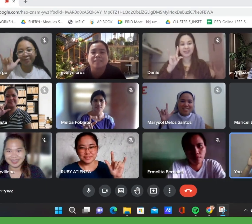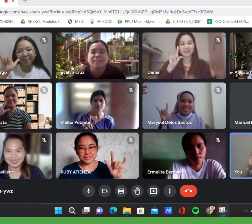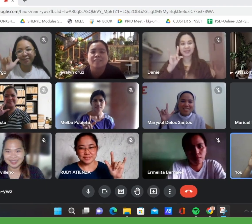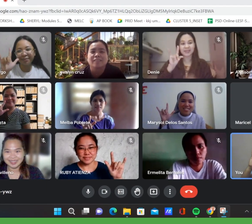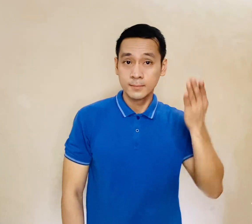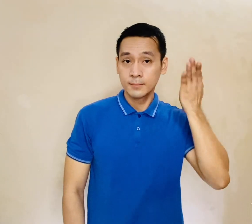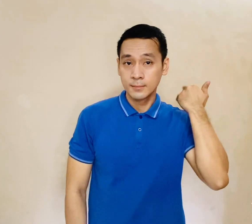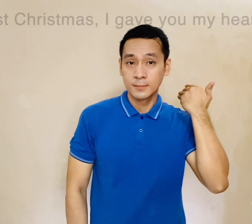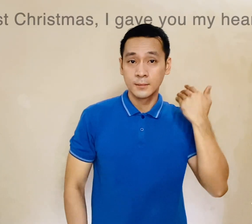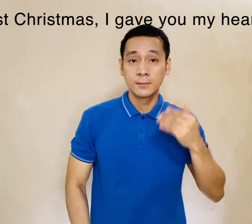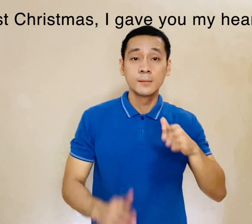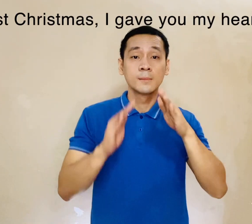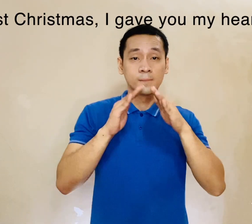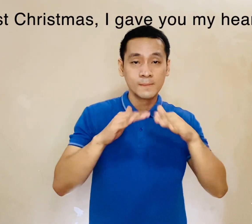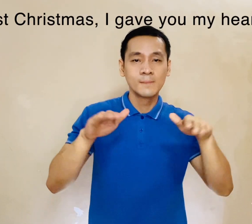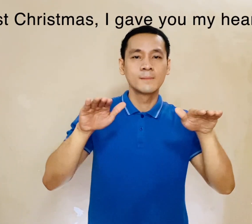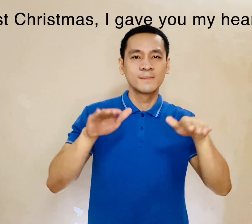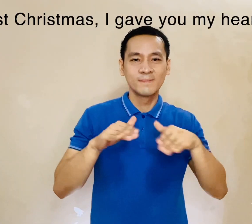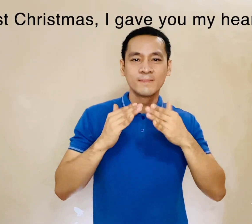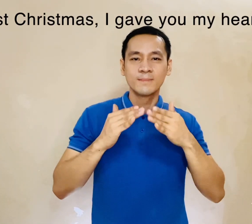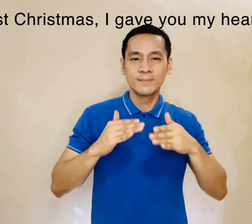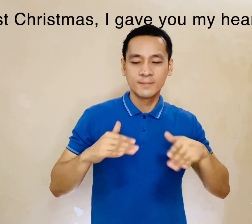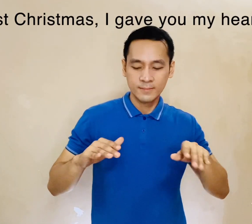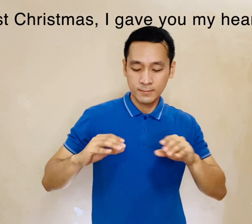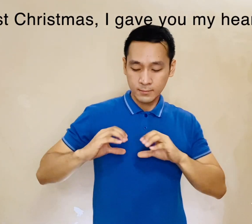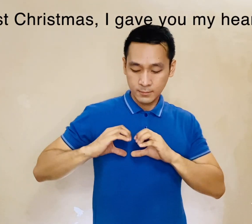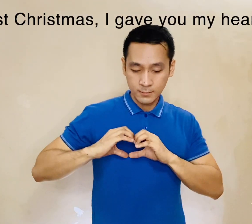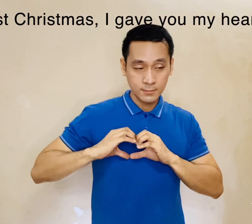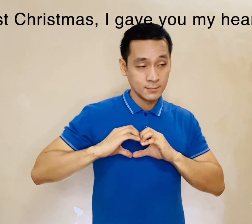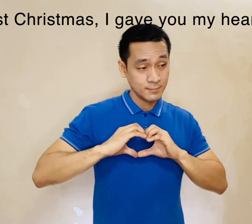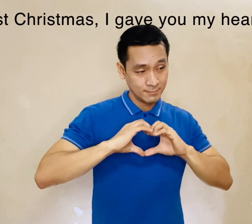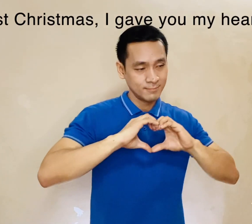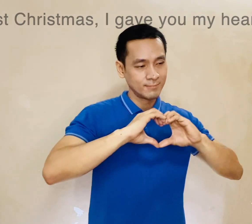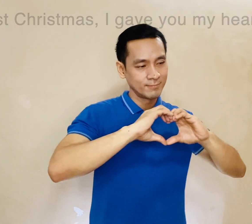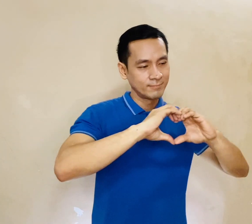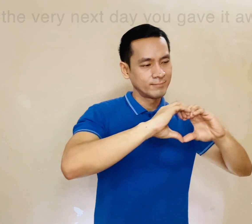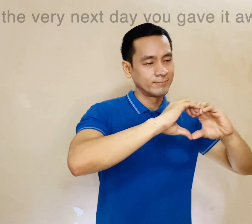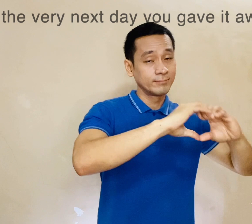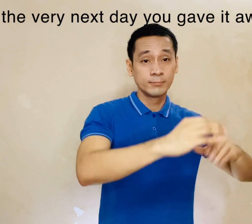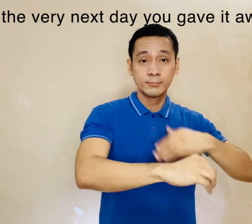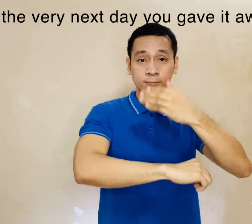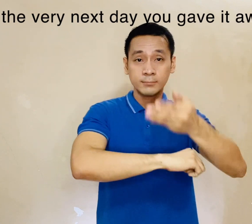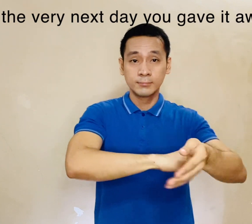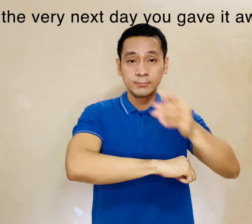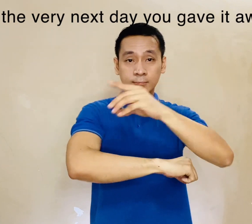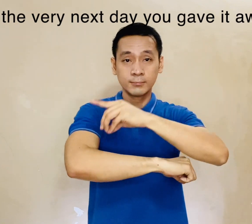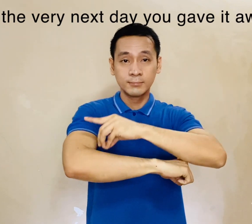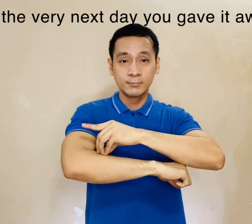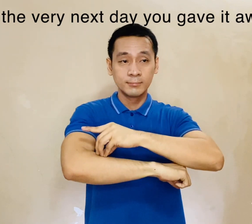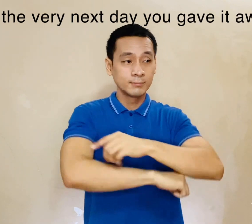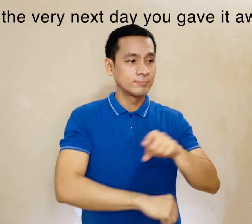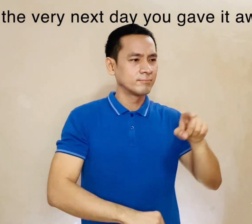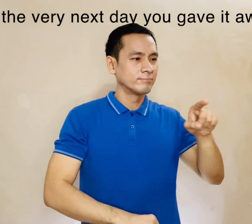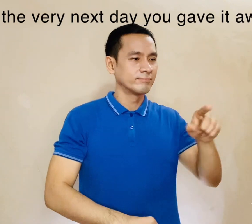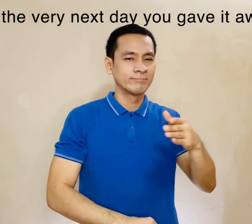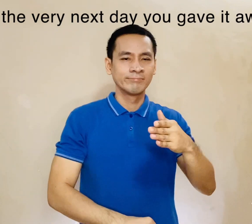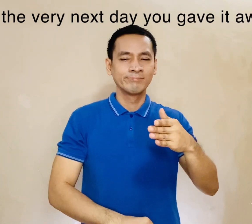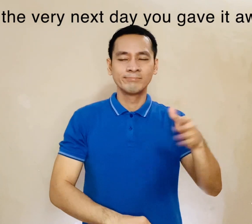Last Christmas I gave you my heart But the very next day You gave